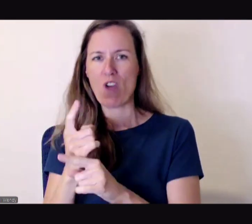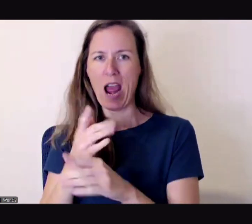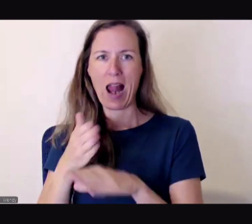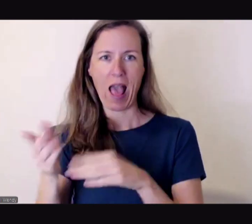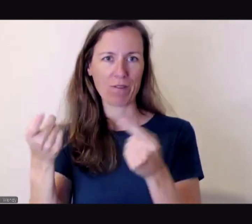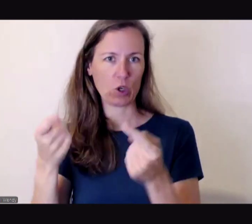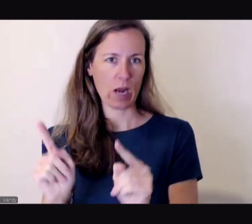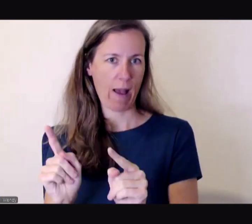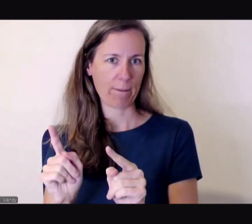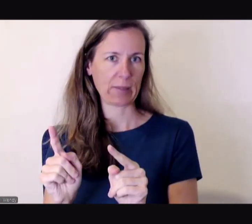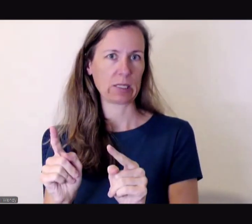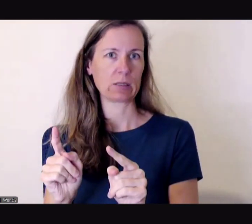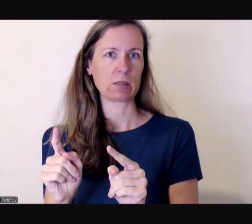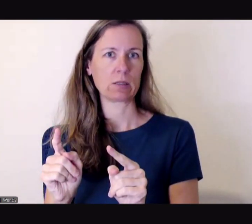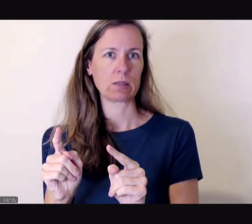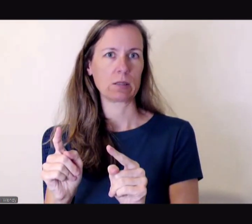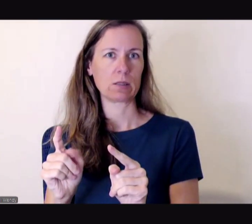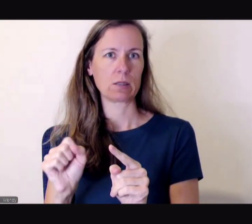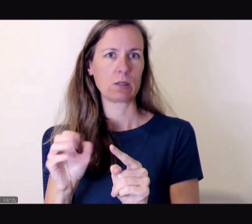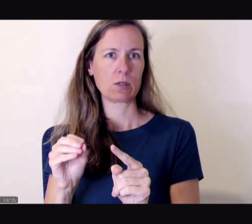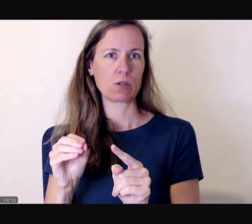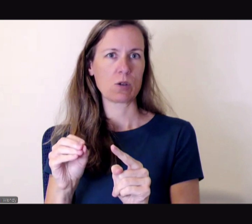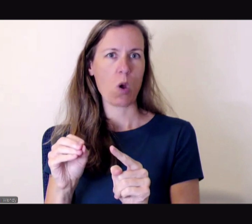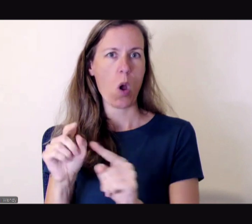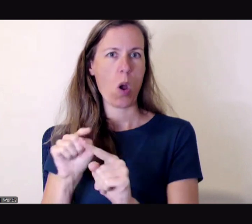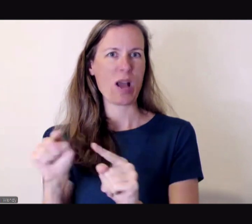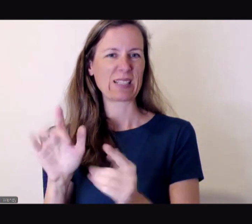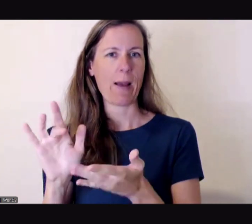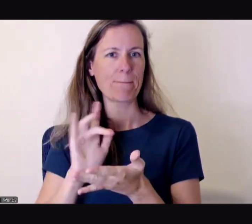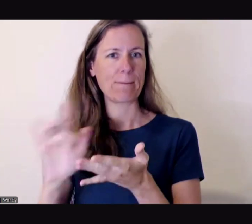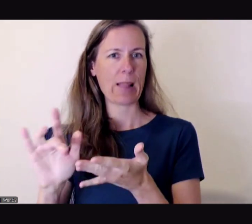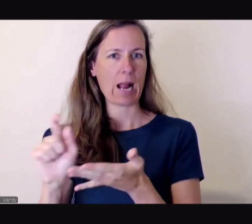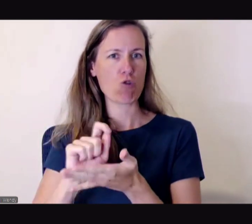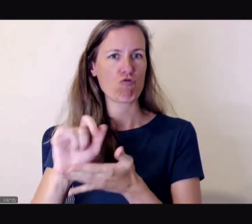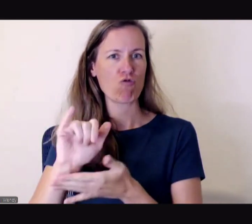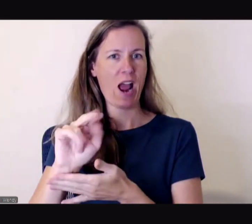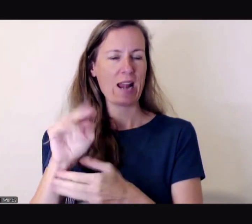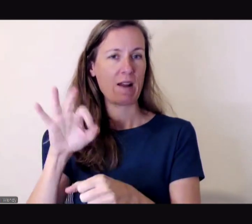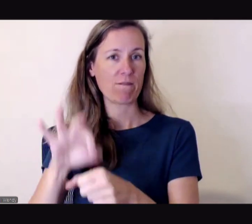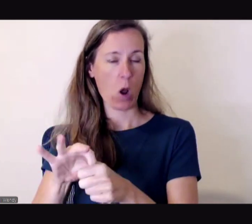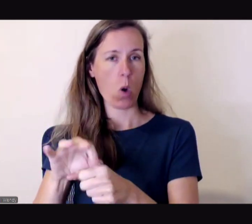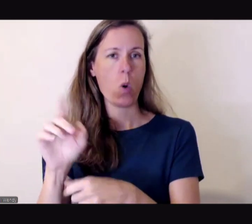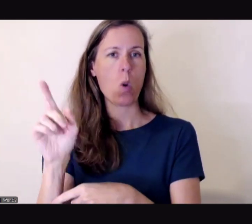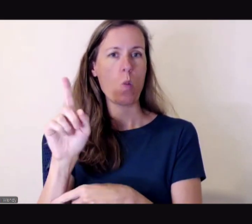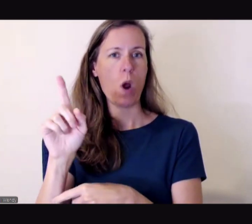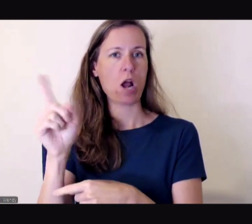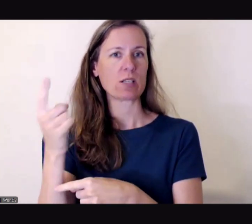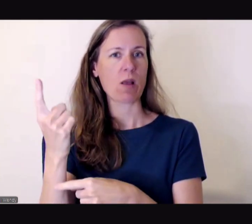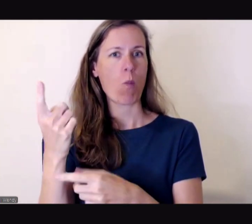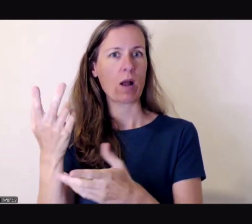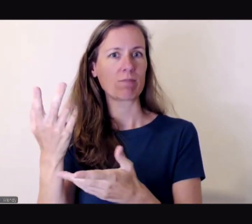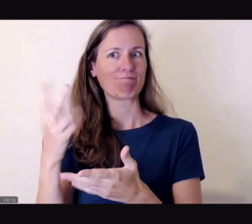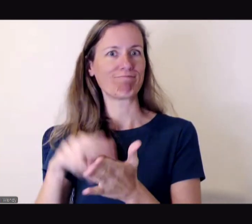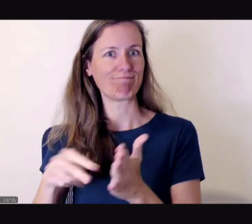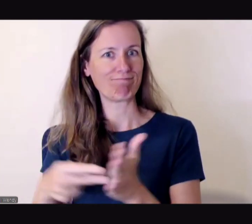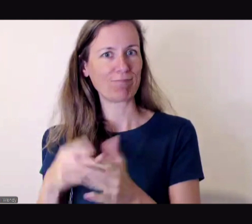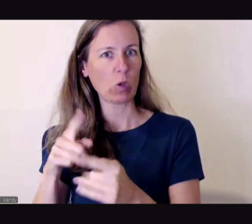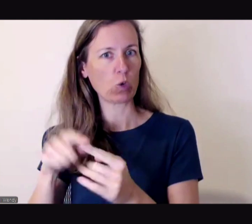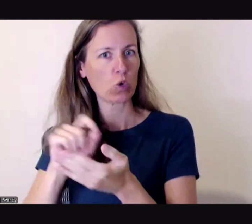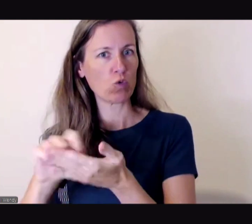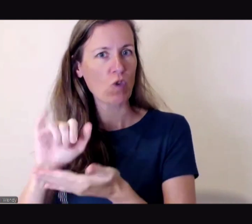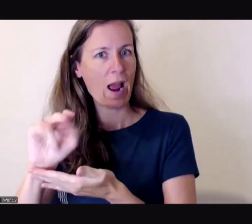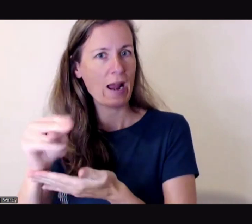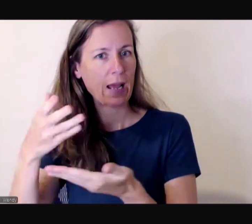And so those were blank write-in votes where the person had intended to write someone in, and we addressed this situation